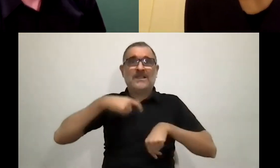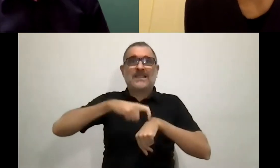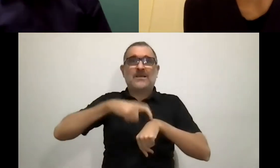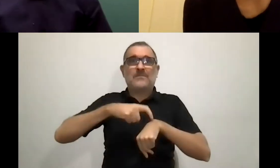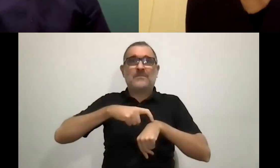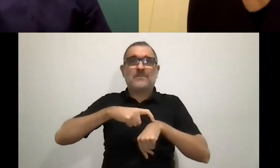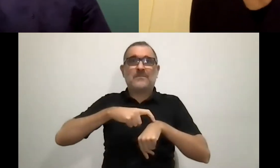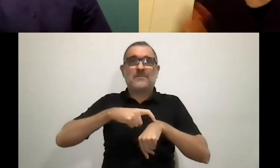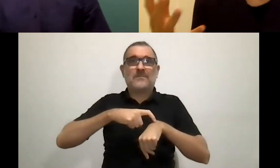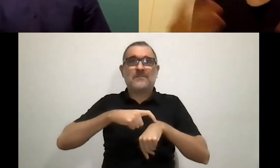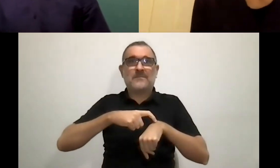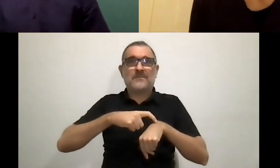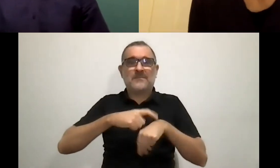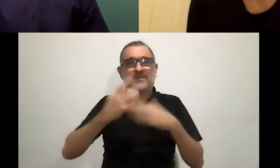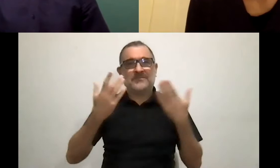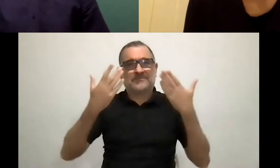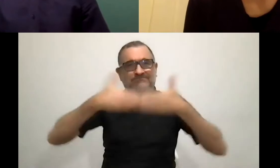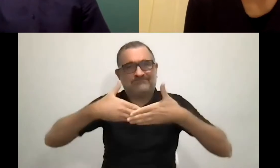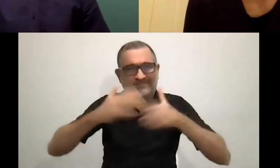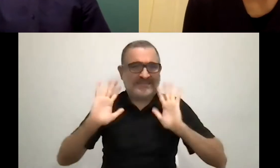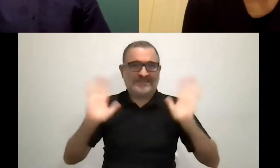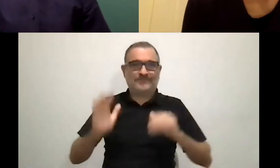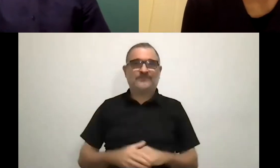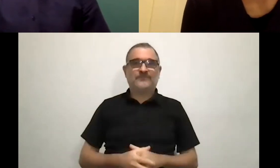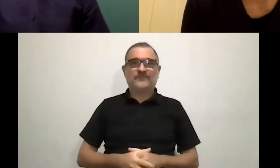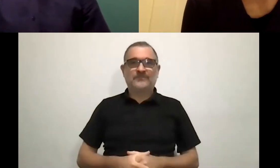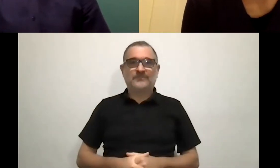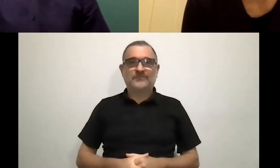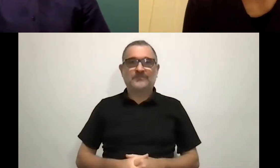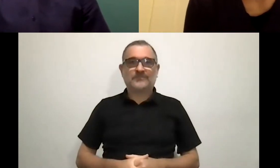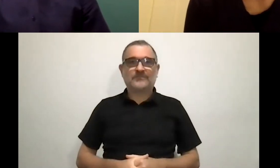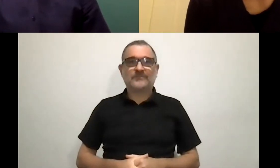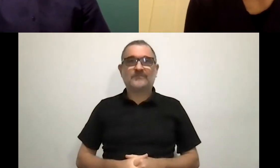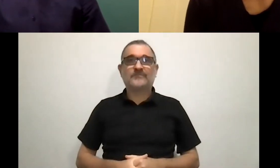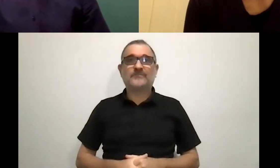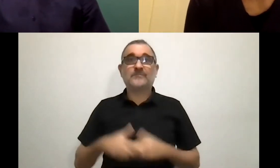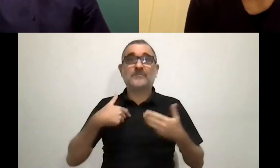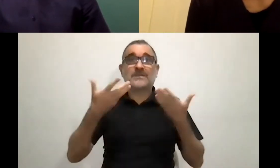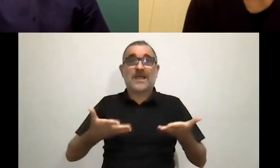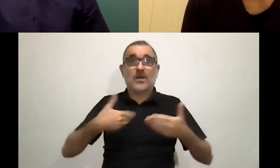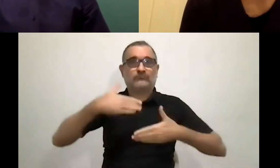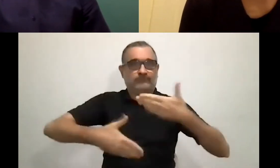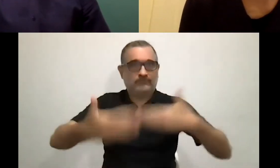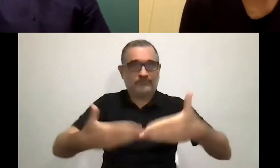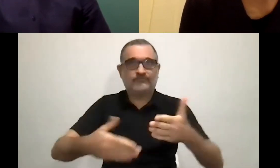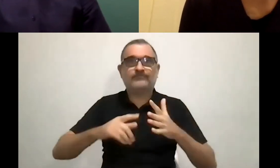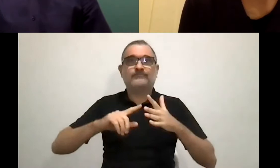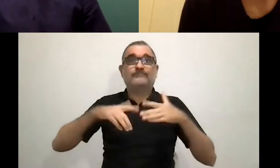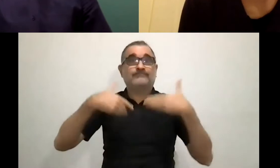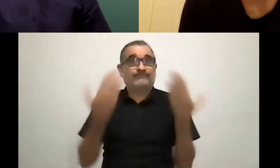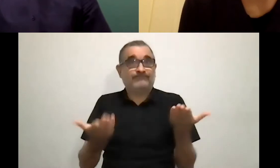Um, but I will go ahead and start and introduce our topics. I'm going to share my